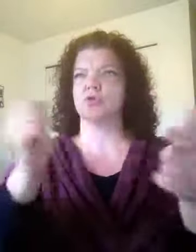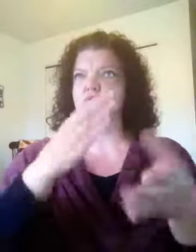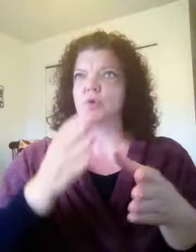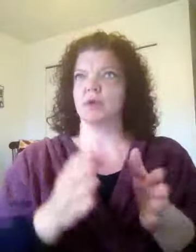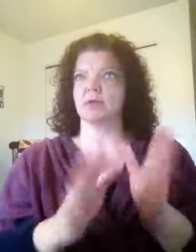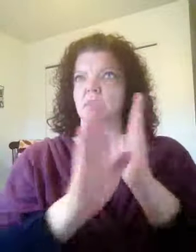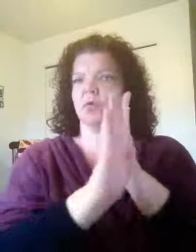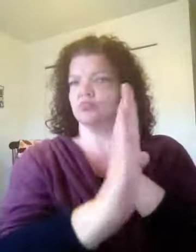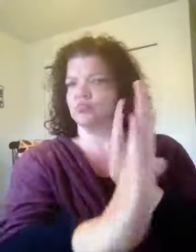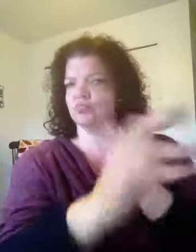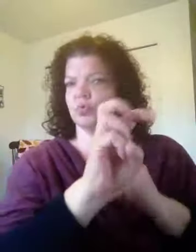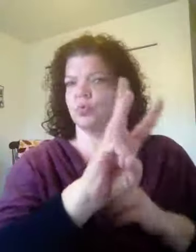The Alamo.